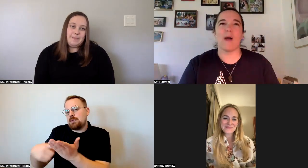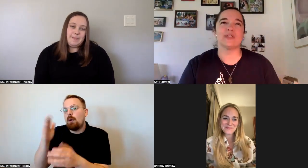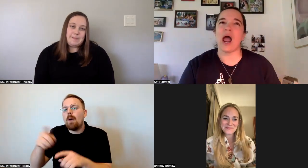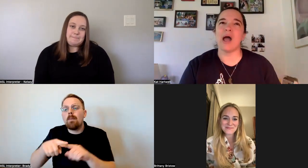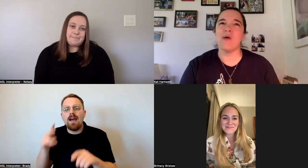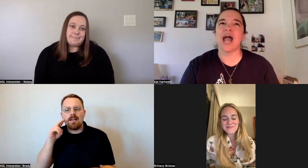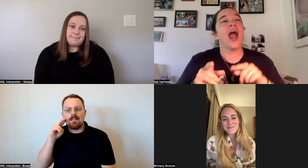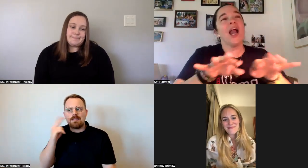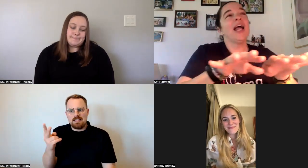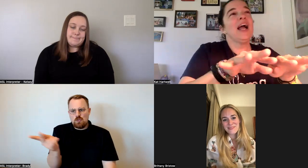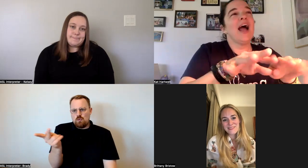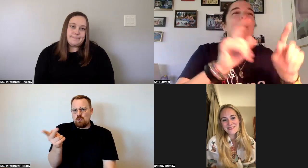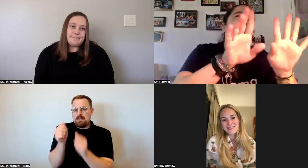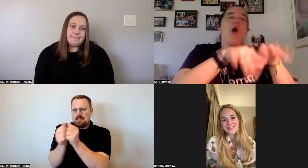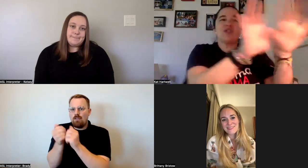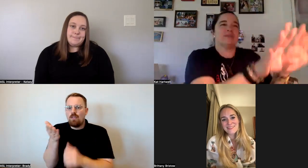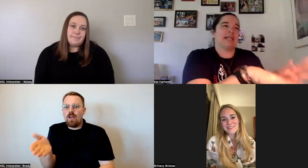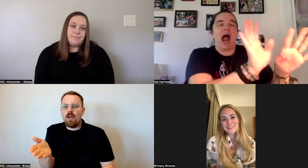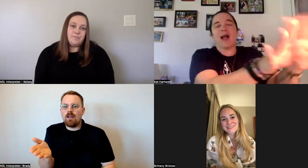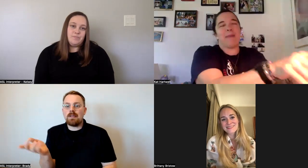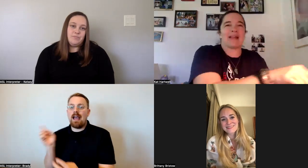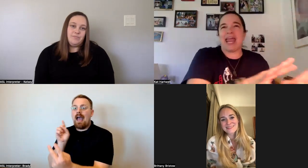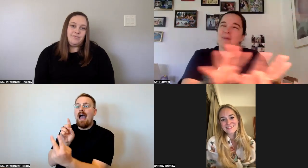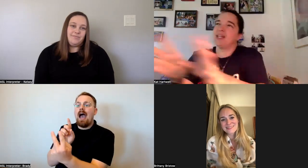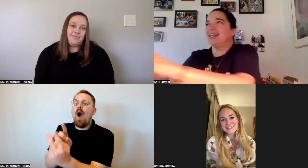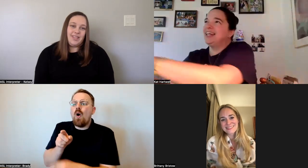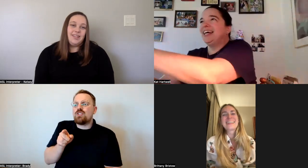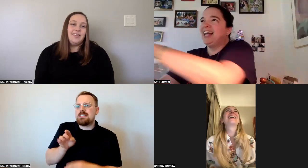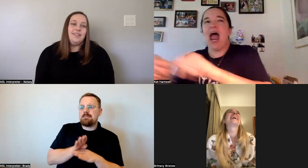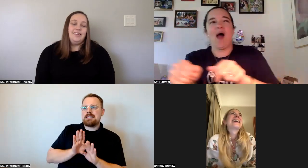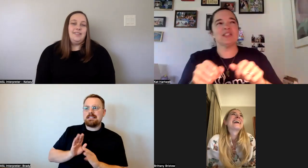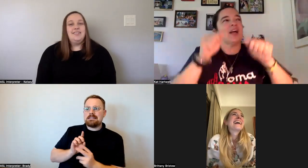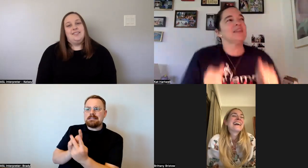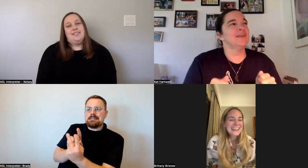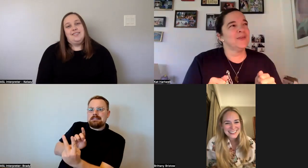you two Romadrama, like, I'm like, oh, she's pretty, I'll come back later.